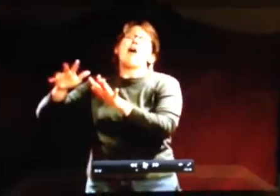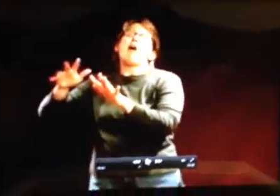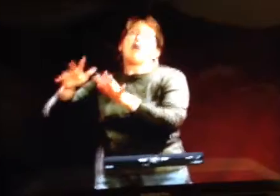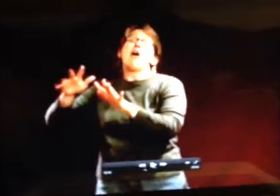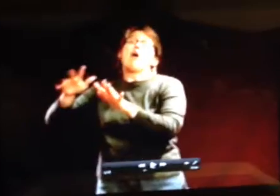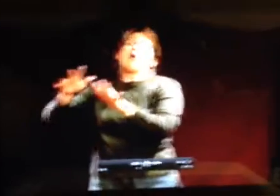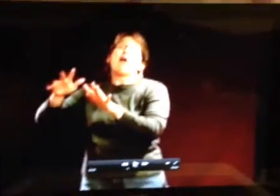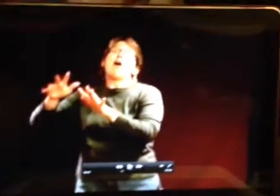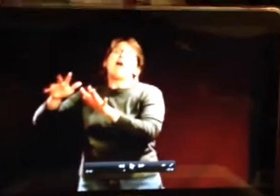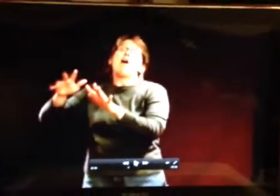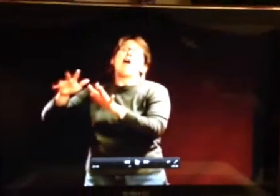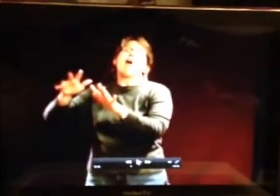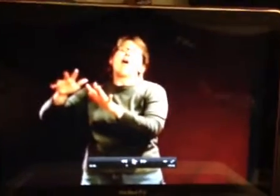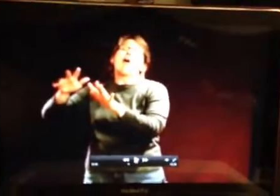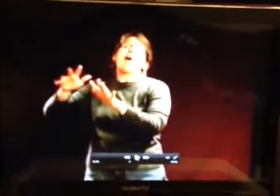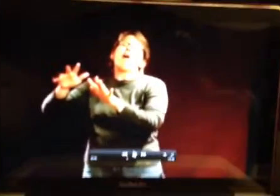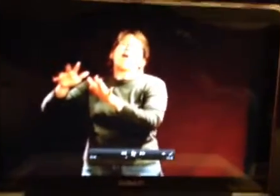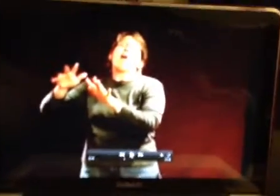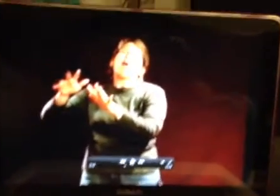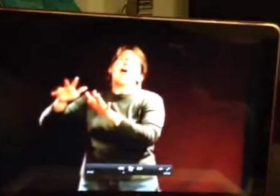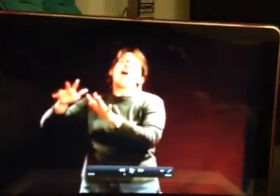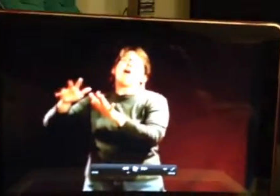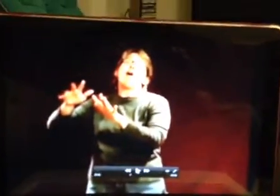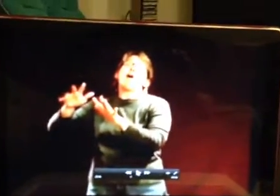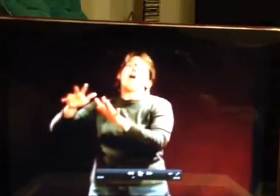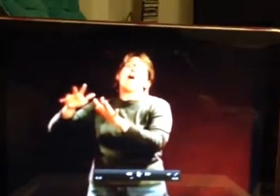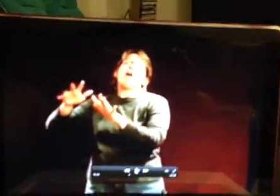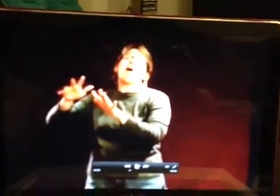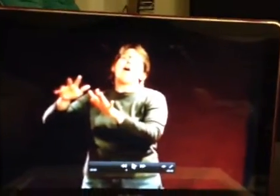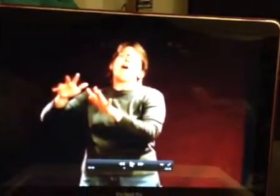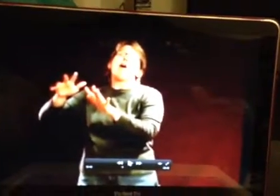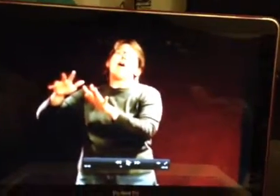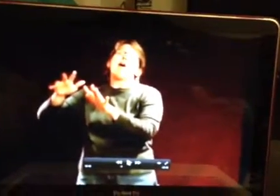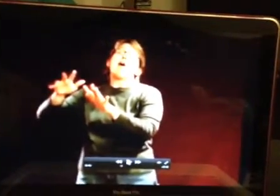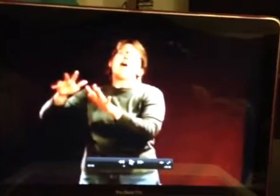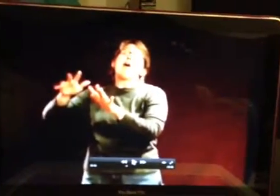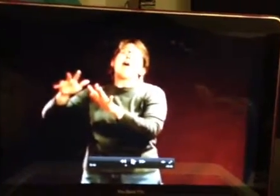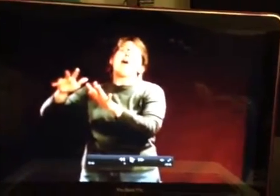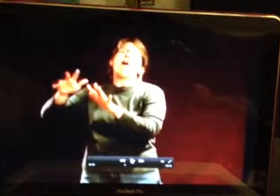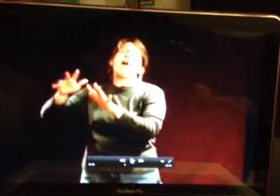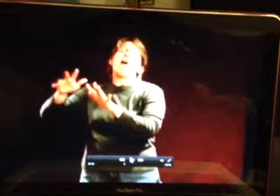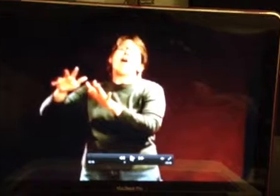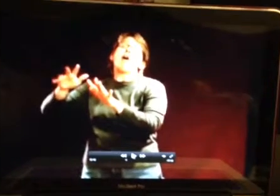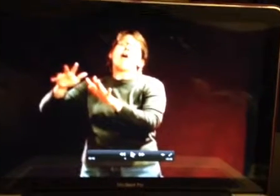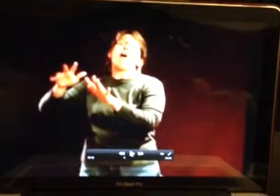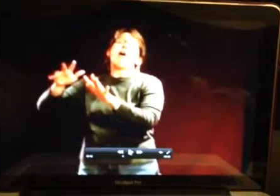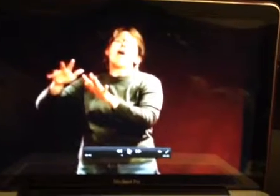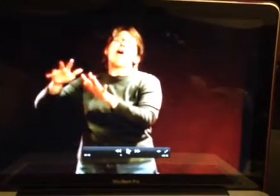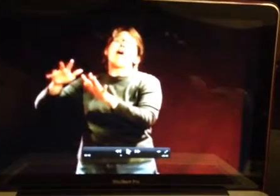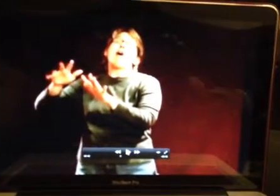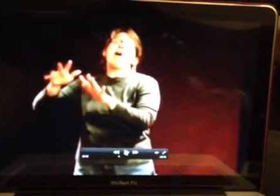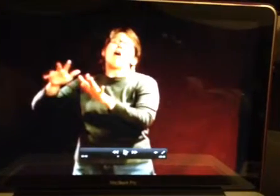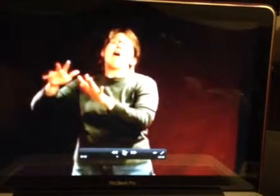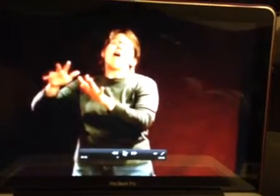So I would drag the boat up, stop, go back in my backpack, drag my backpack up, and I would just go back and